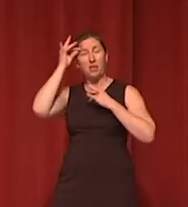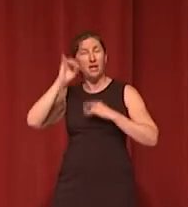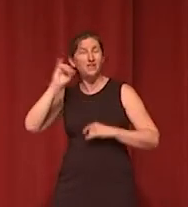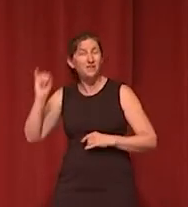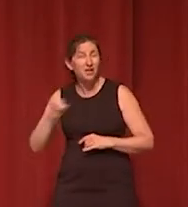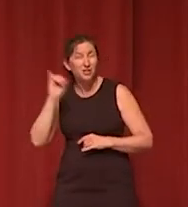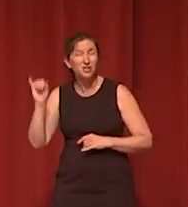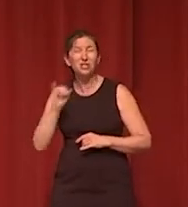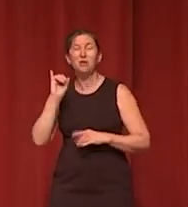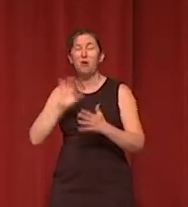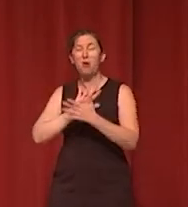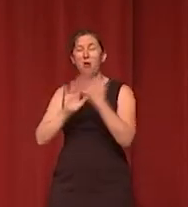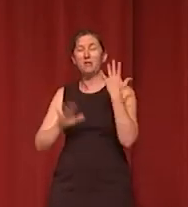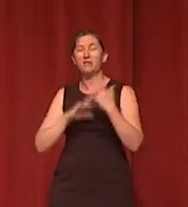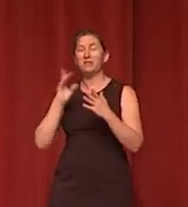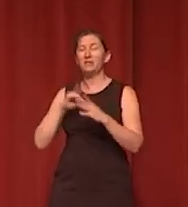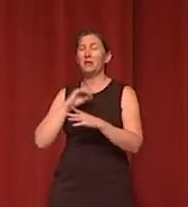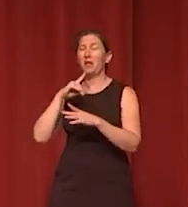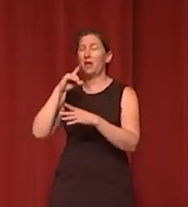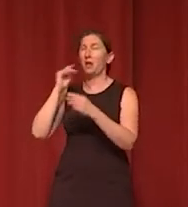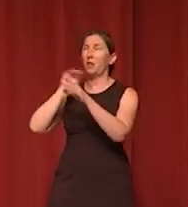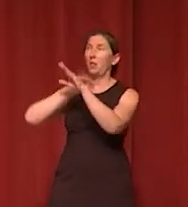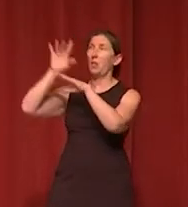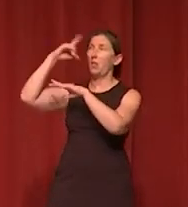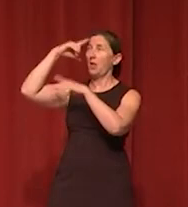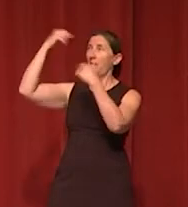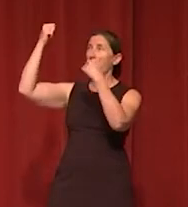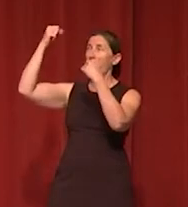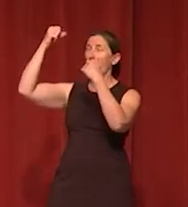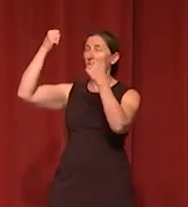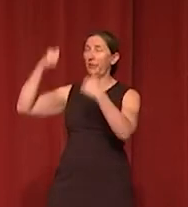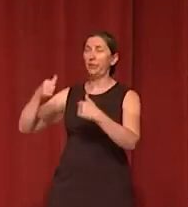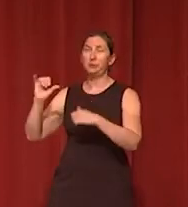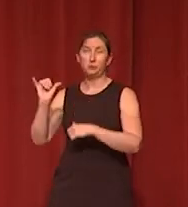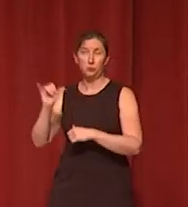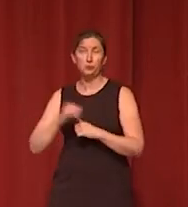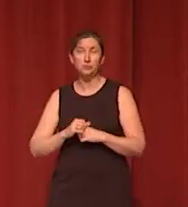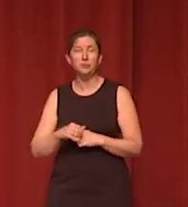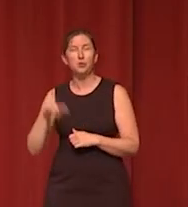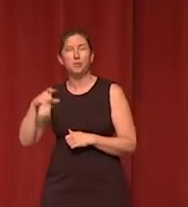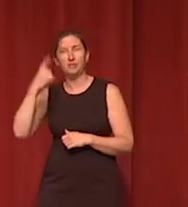So definitely taking a holistic approach when thinking about brain health.